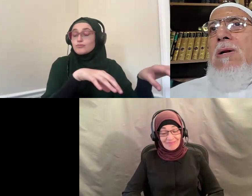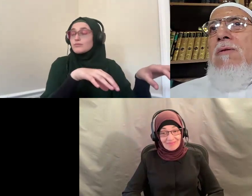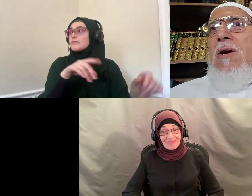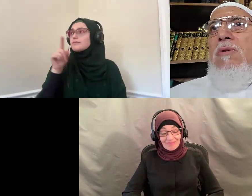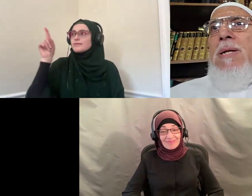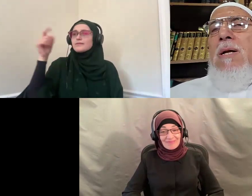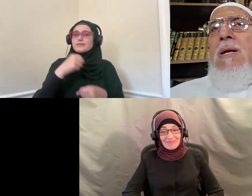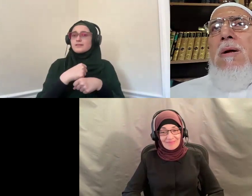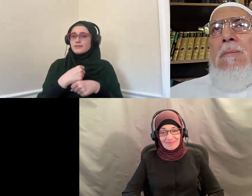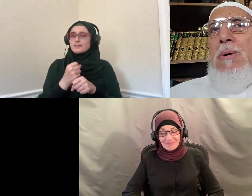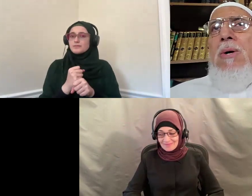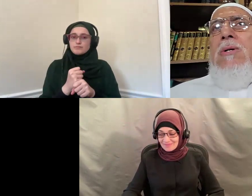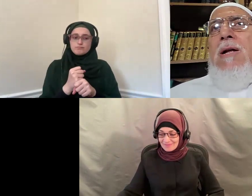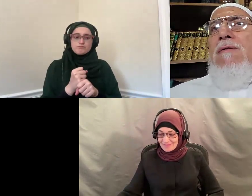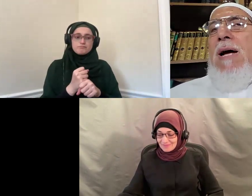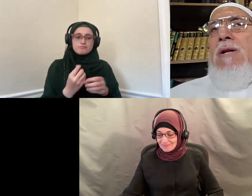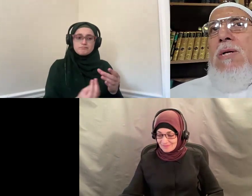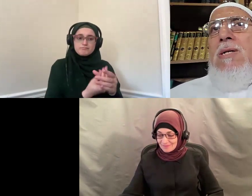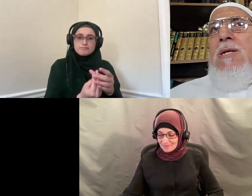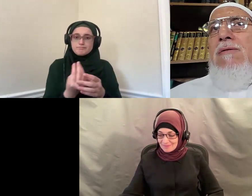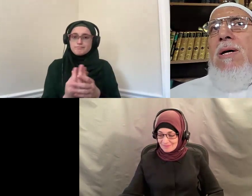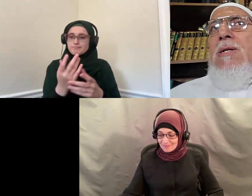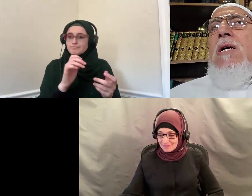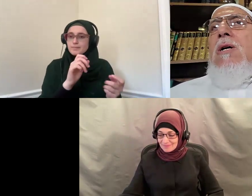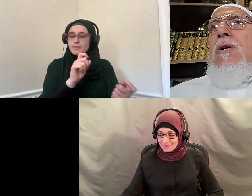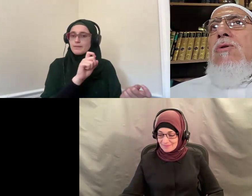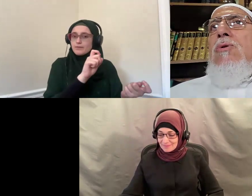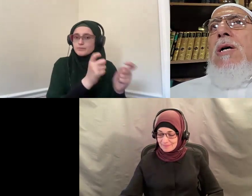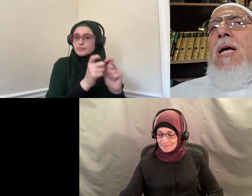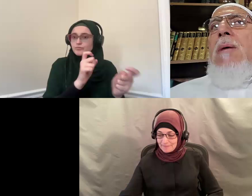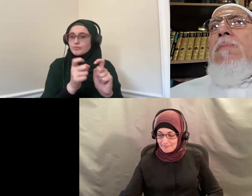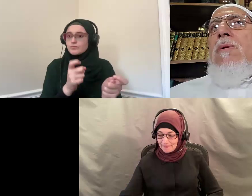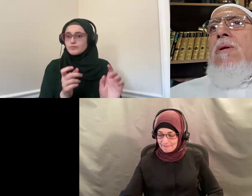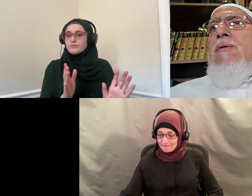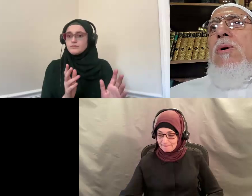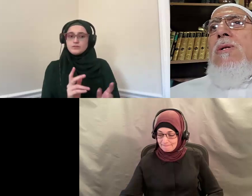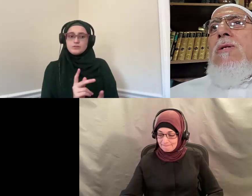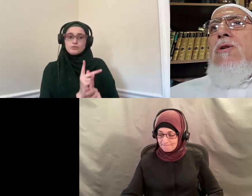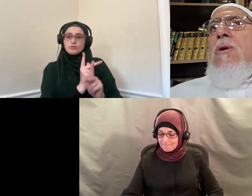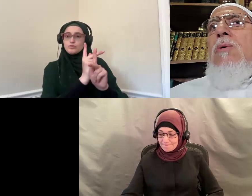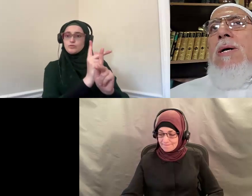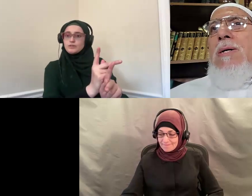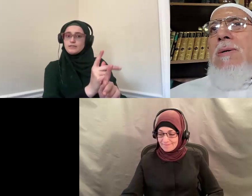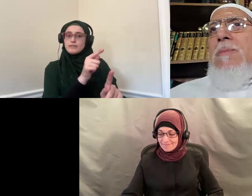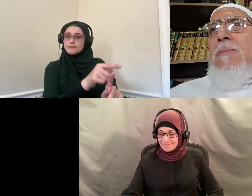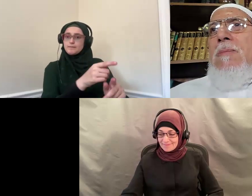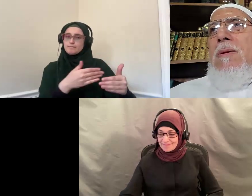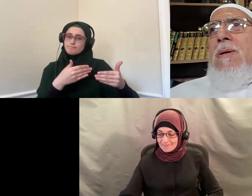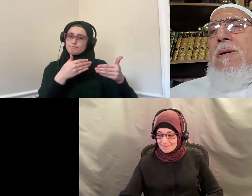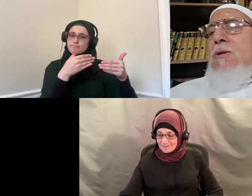and other environmental birds and factors and stuff like this to keep the forests growing.